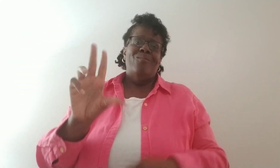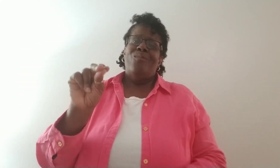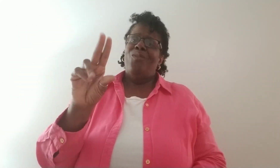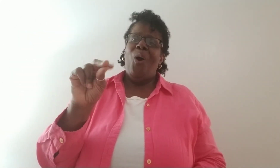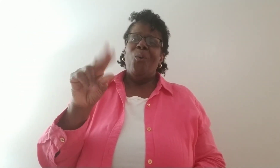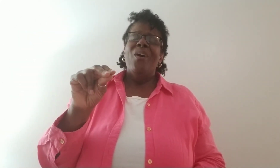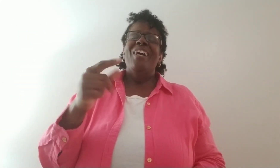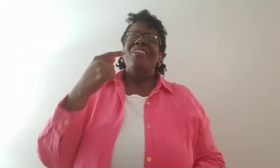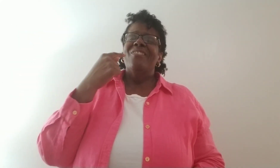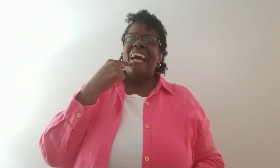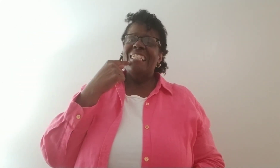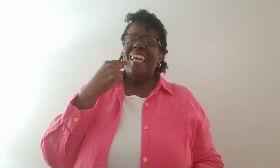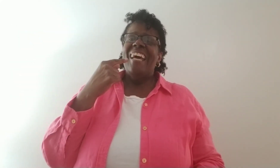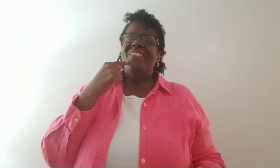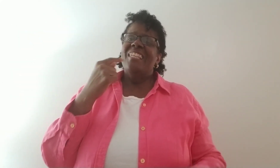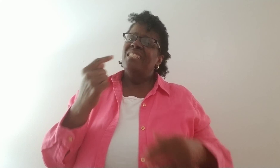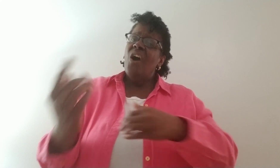no, got to add this.